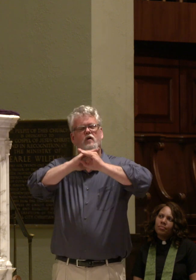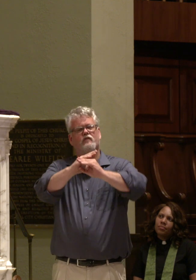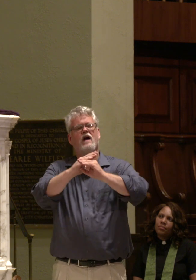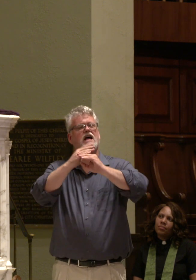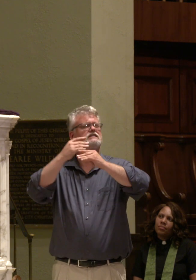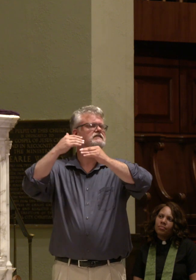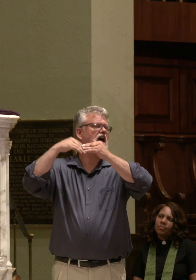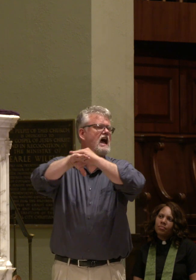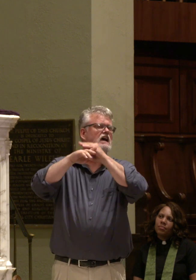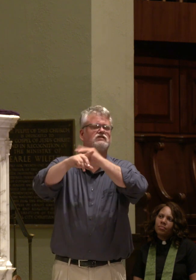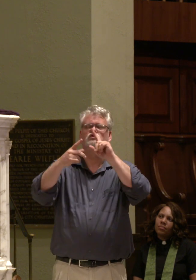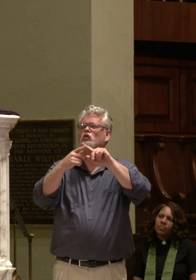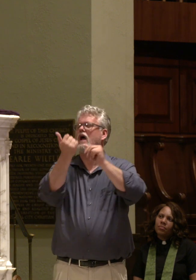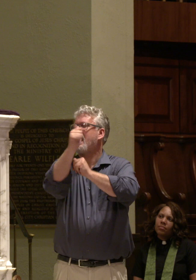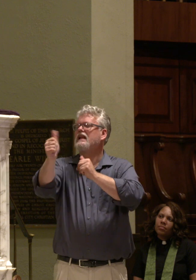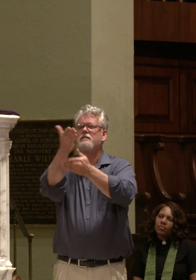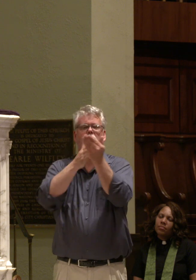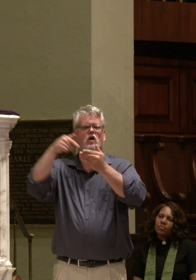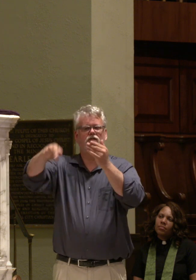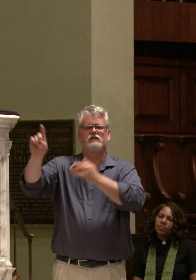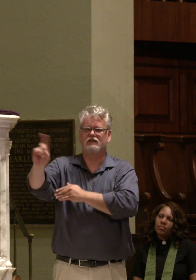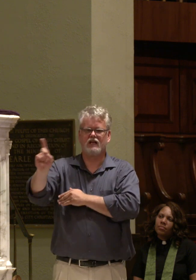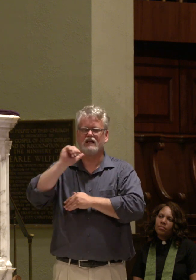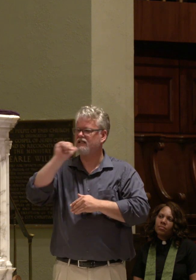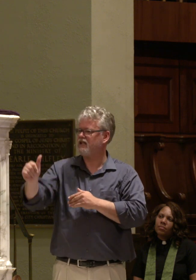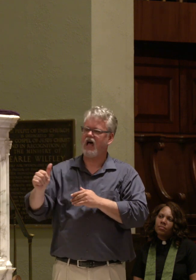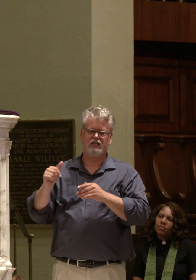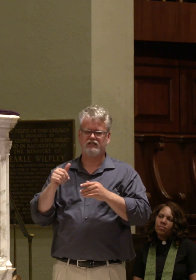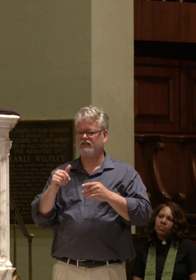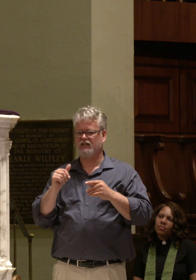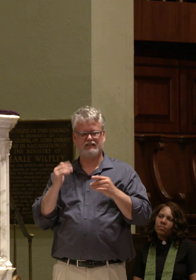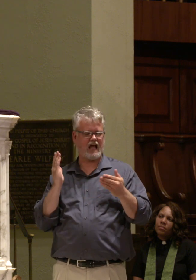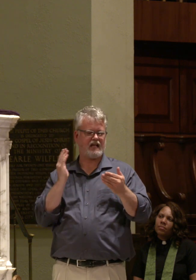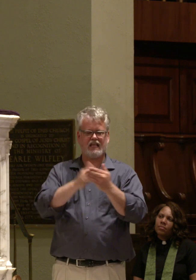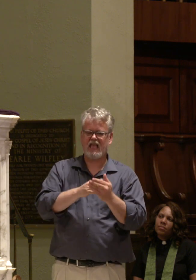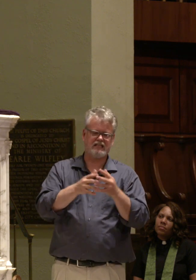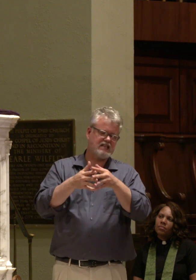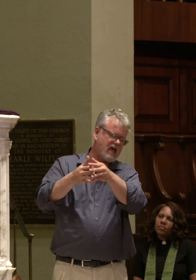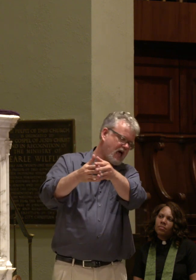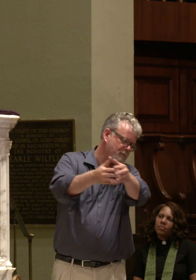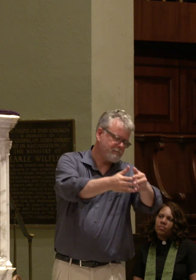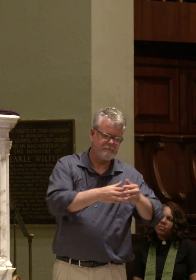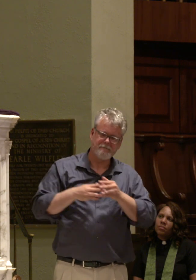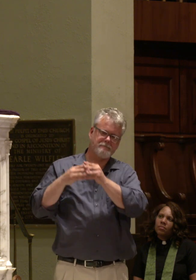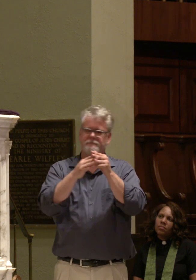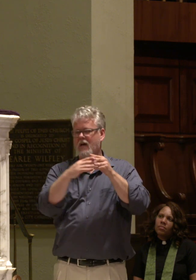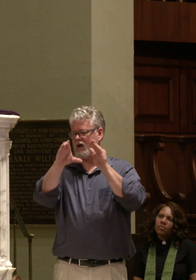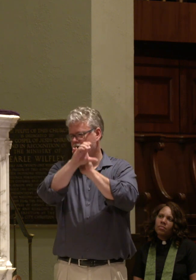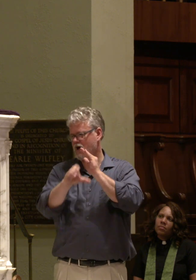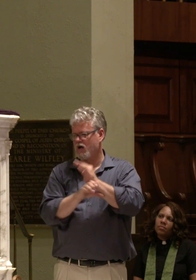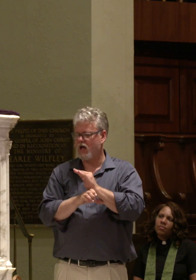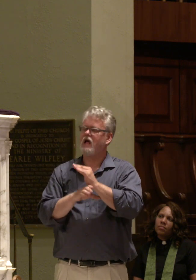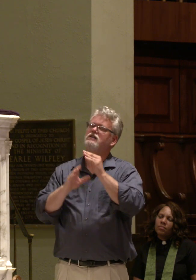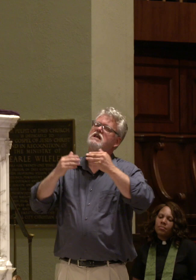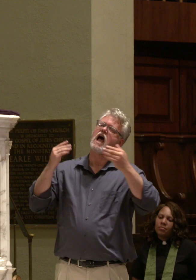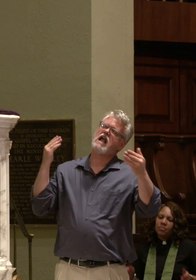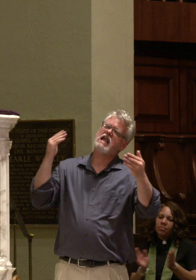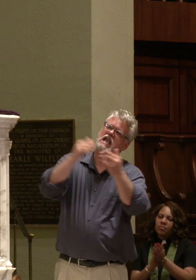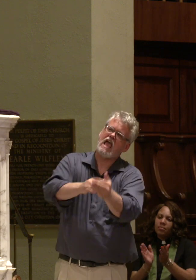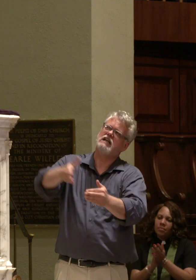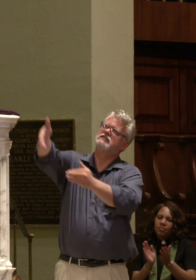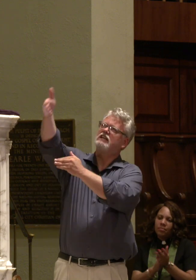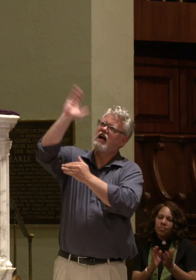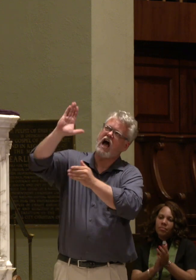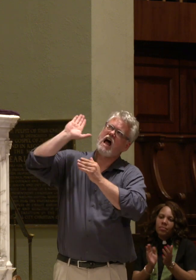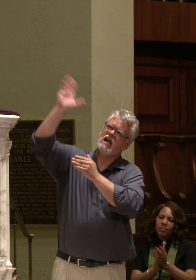any part of this democracy is not just against the American Constitution, it's against the way of God. Because when